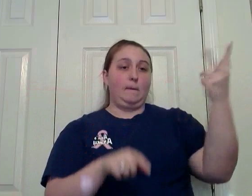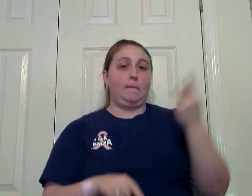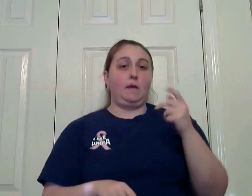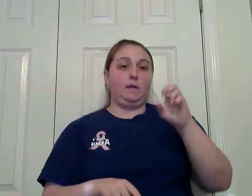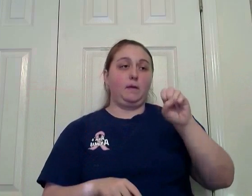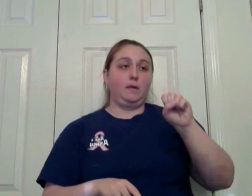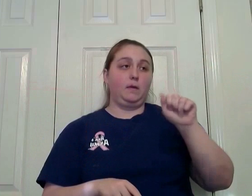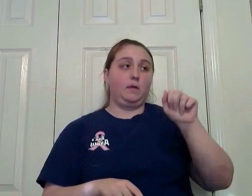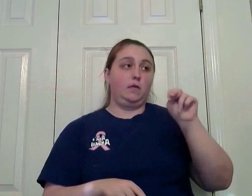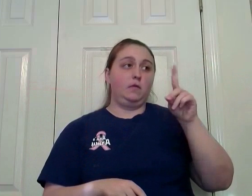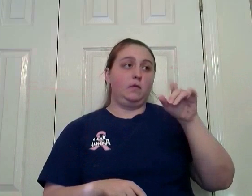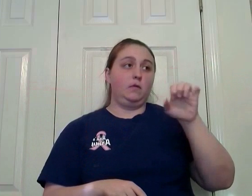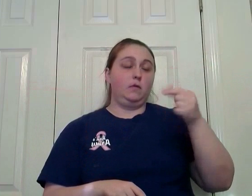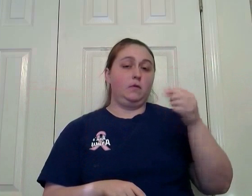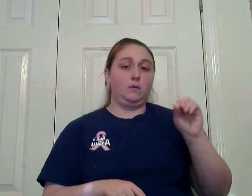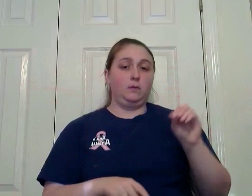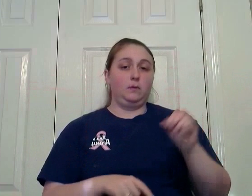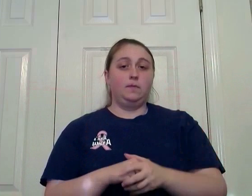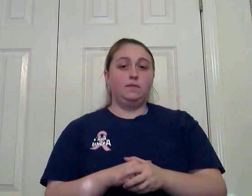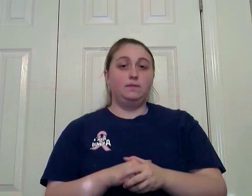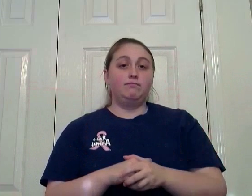That's the ideal condition.